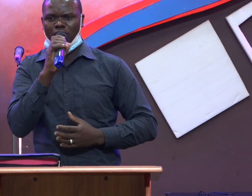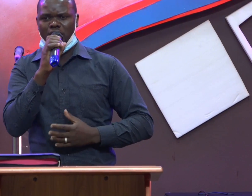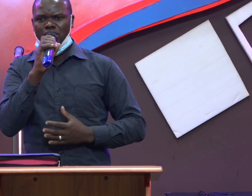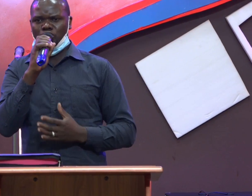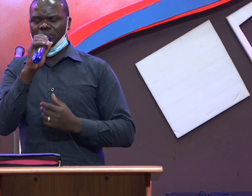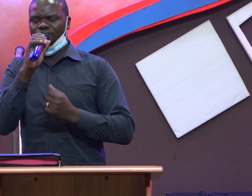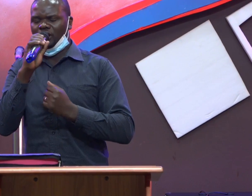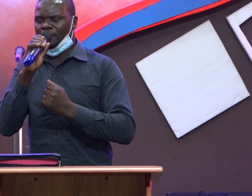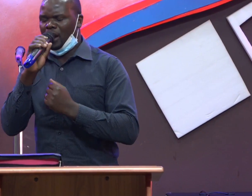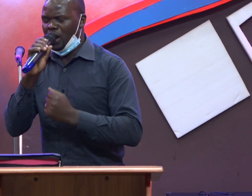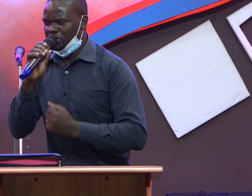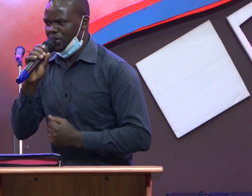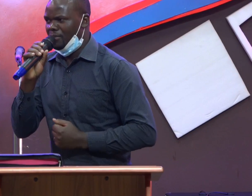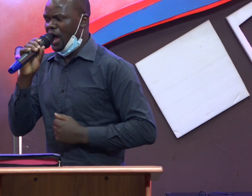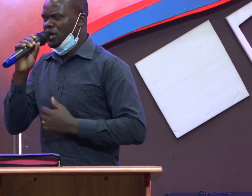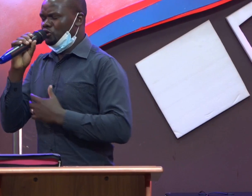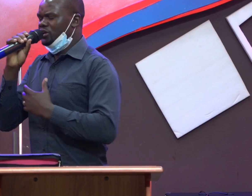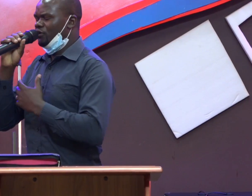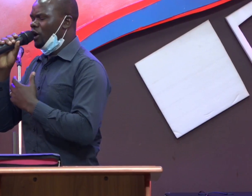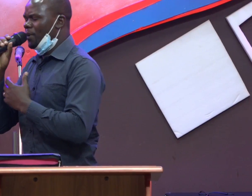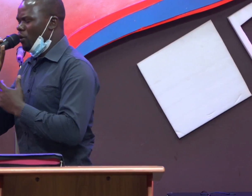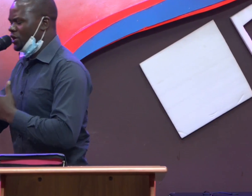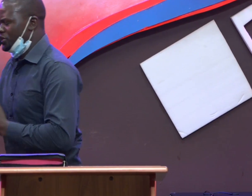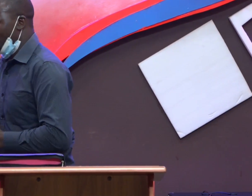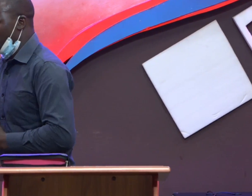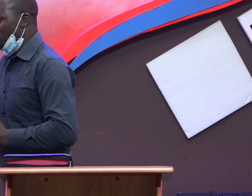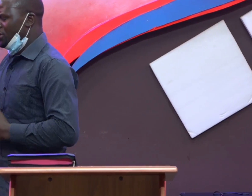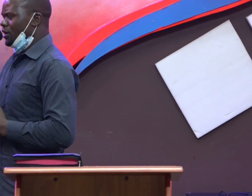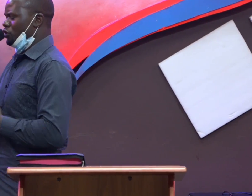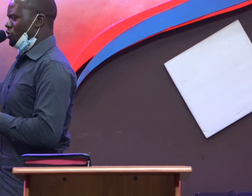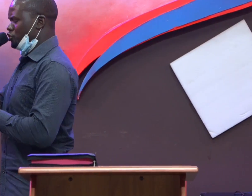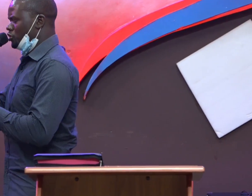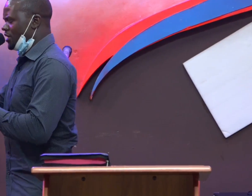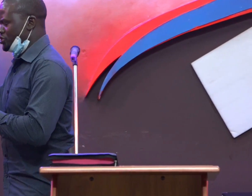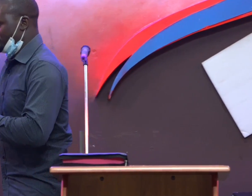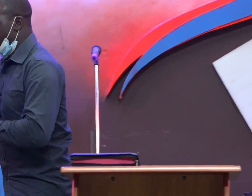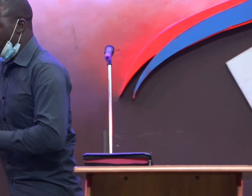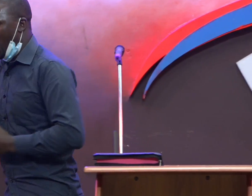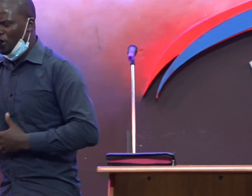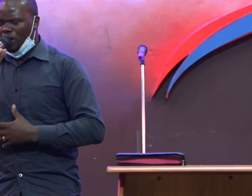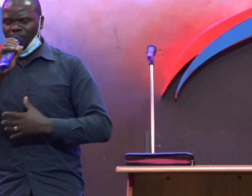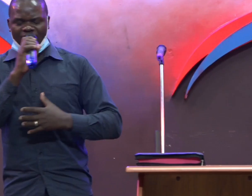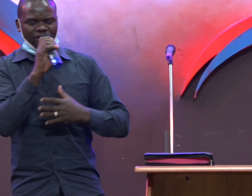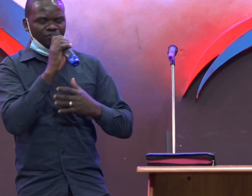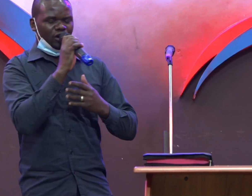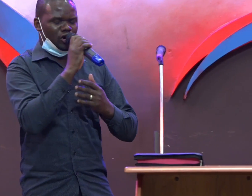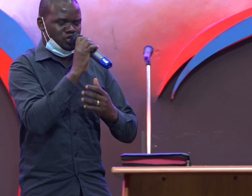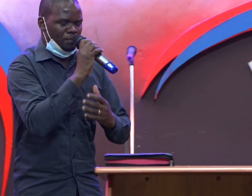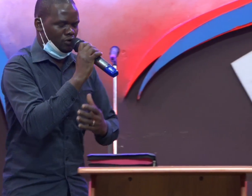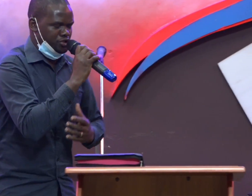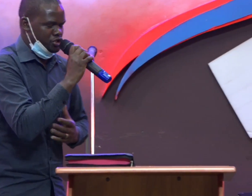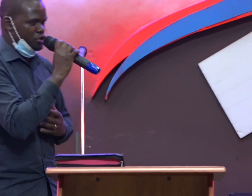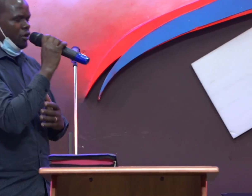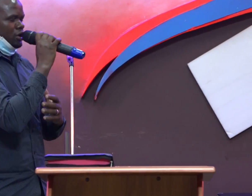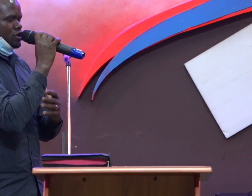of glory, to develop our inner man, to develop our inner being, that we reach to that stature of having a